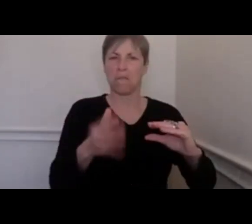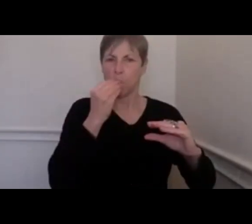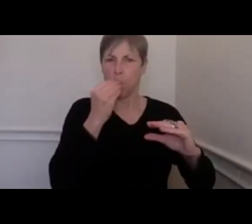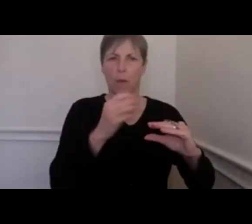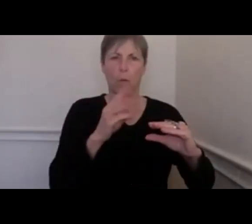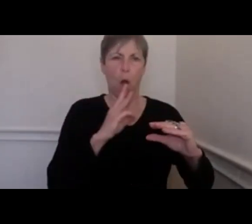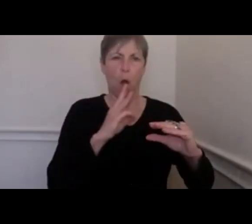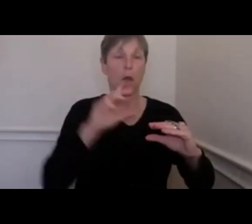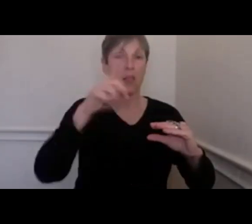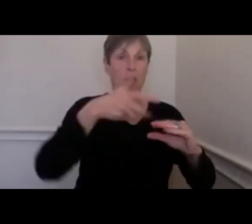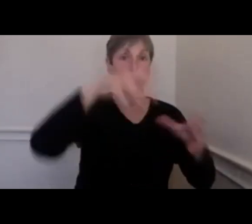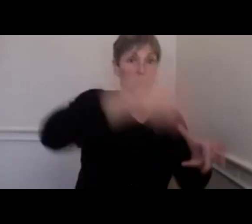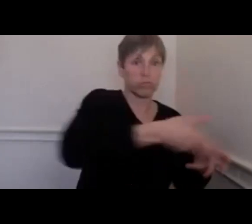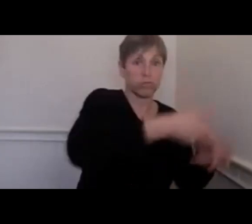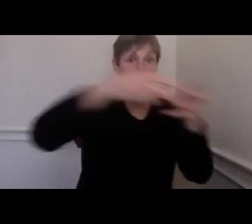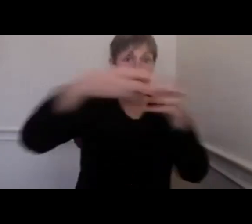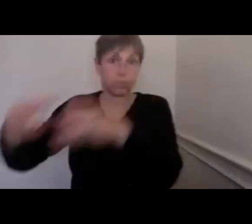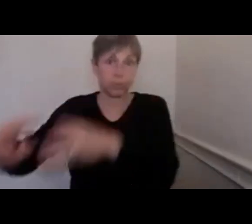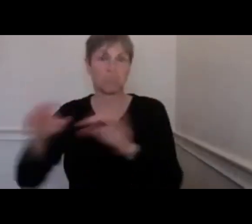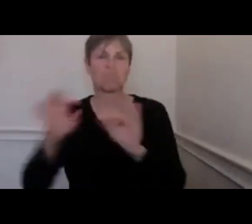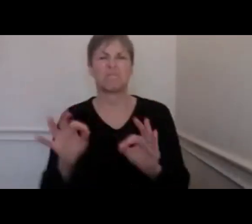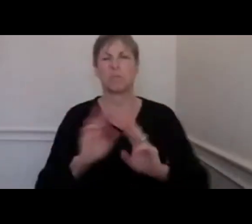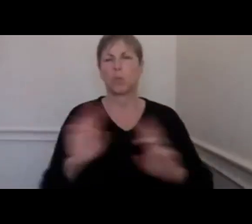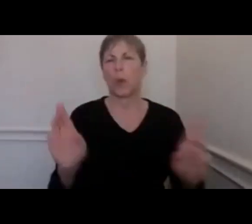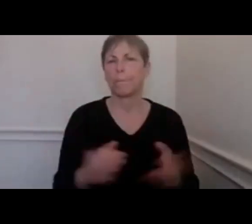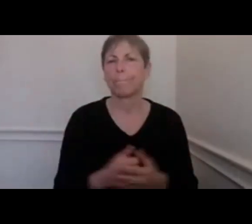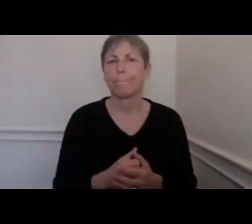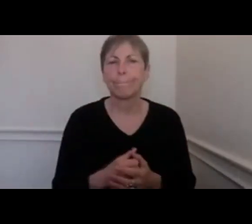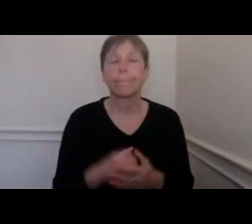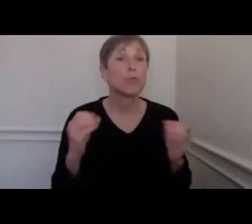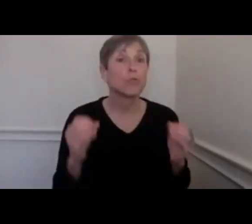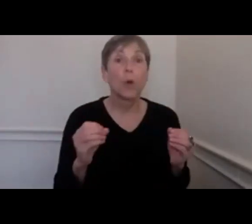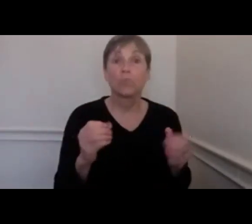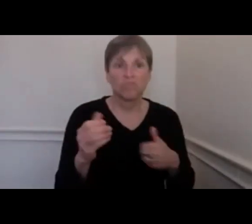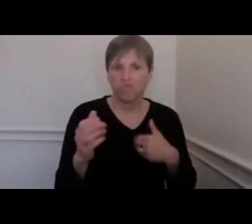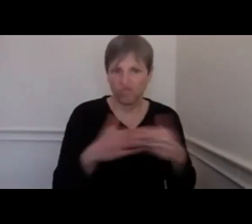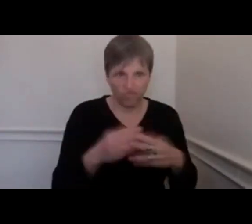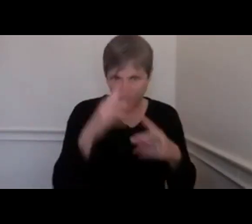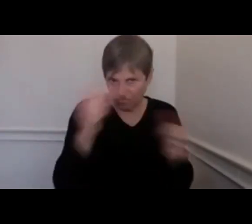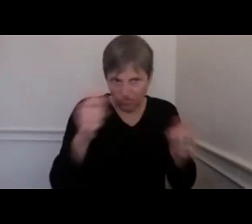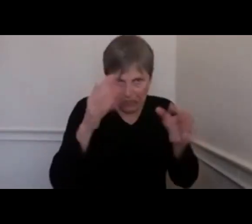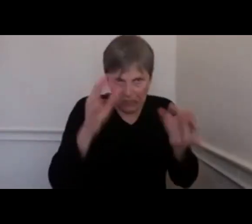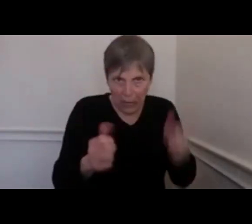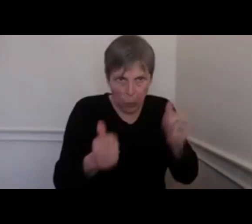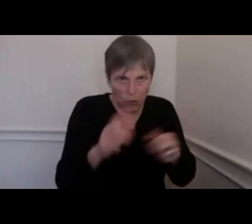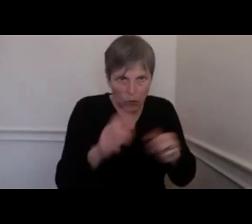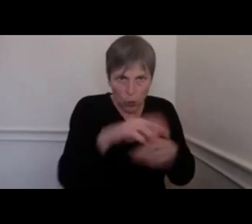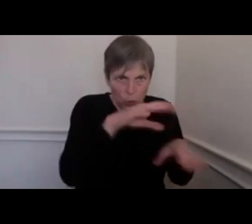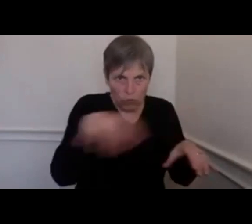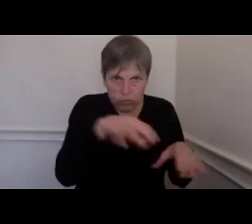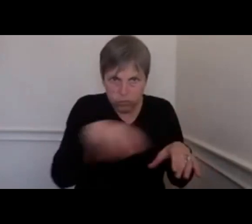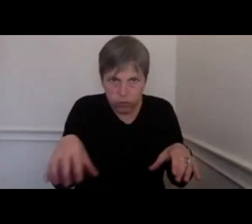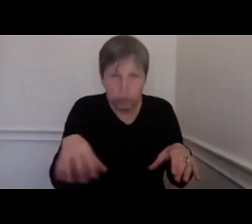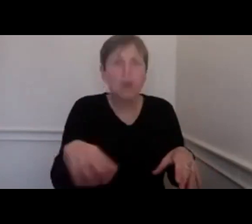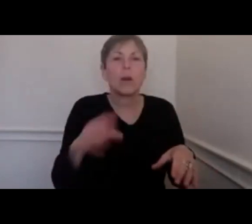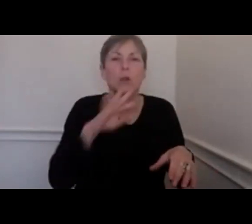effectively transplanted. So go ahead and fill any of your containers, and whether it's soil blocks or cell